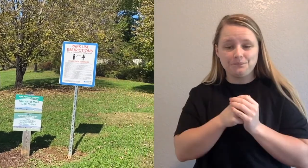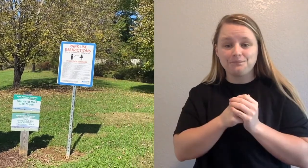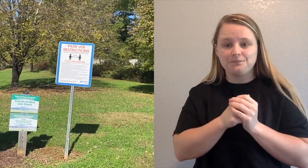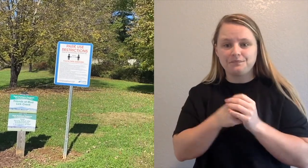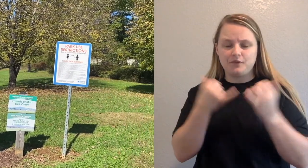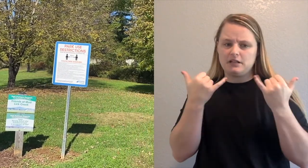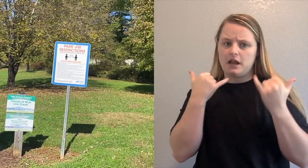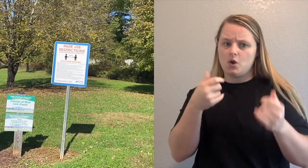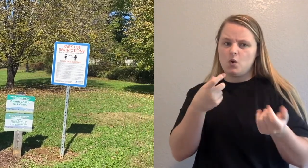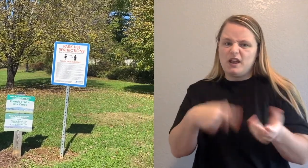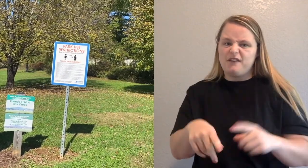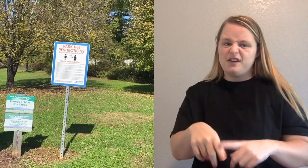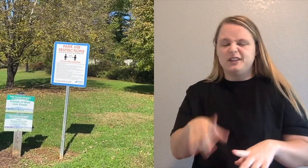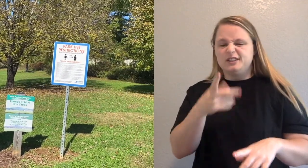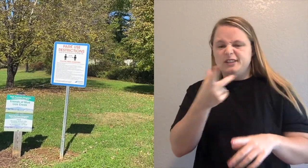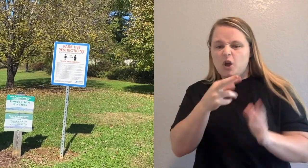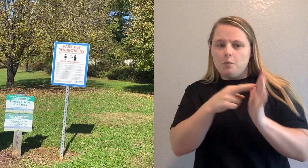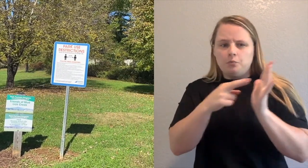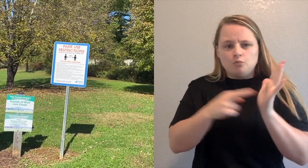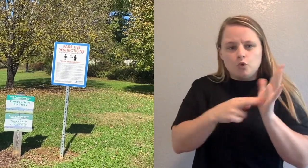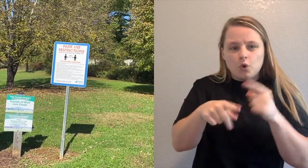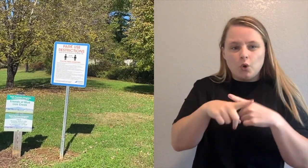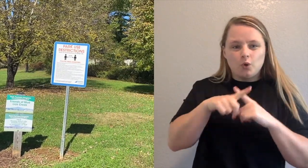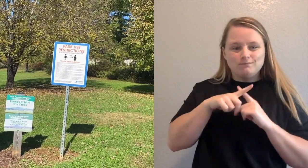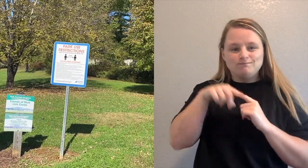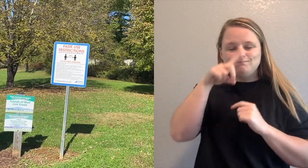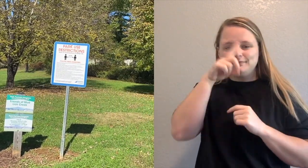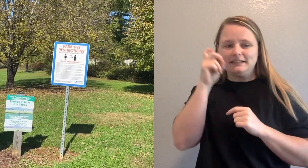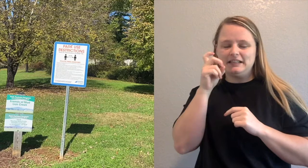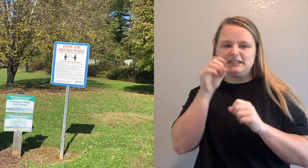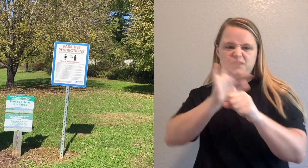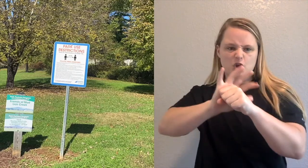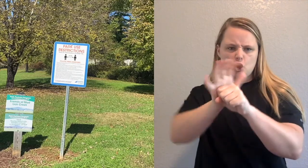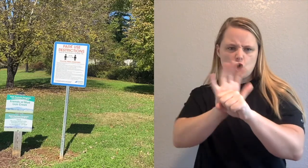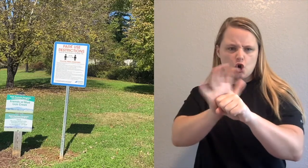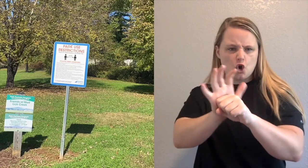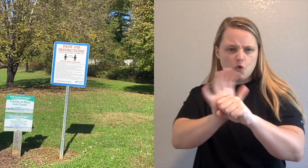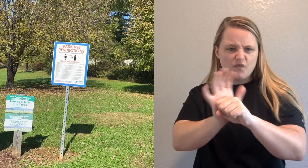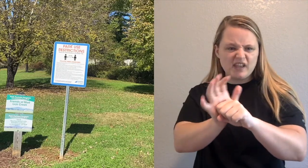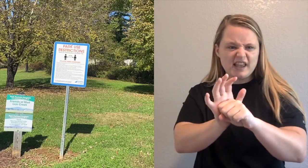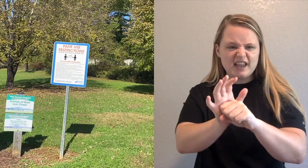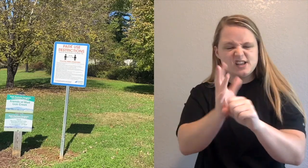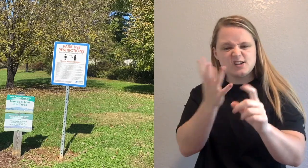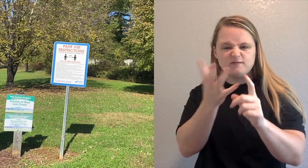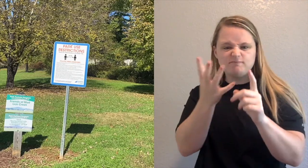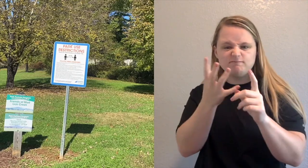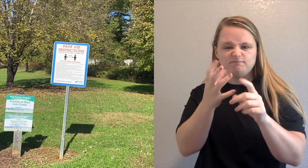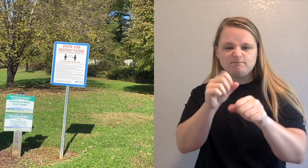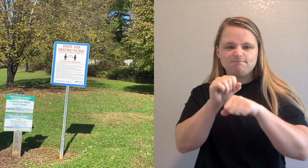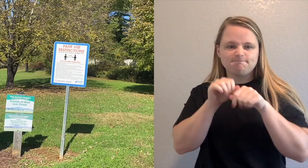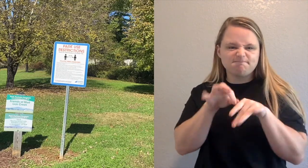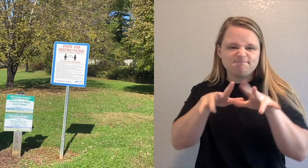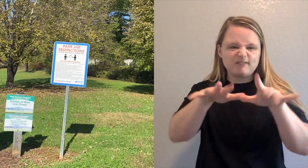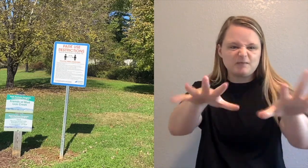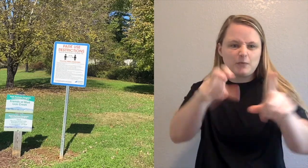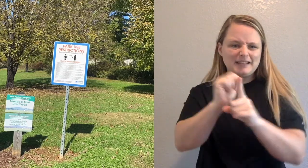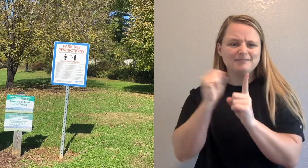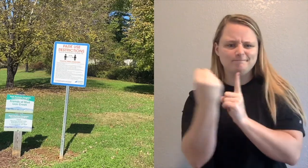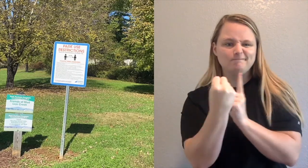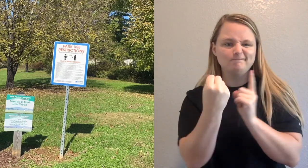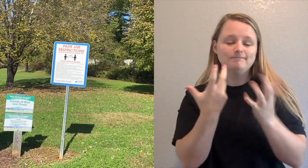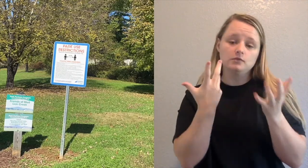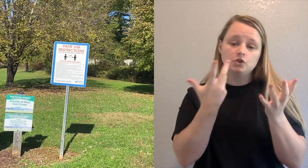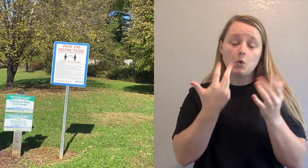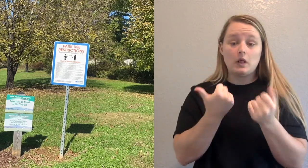right now we have restrictions on the use of our park because of the COVID-19 outbreak.